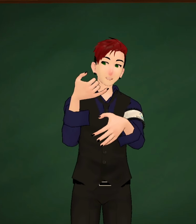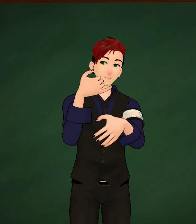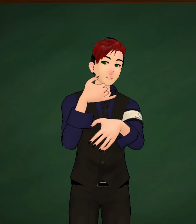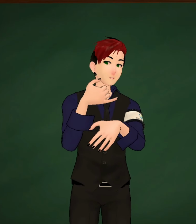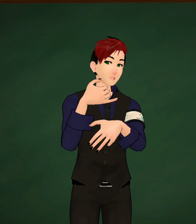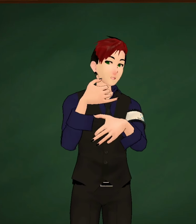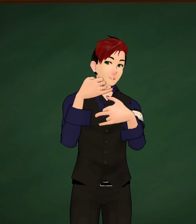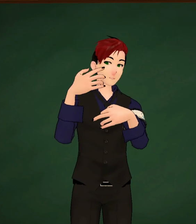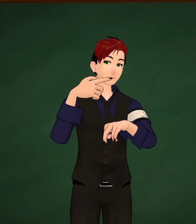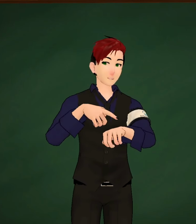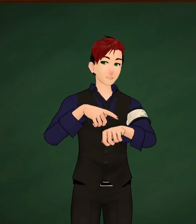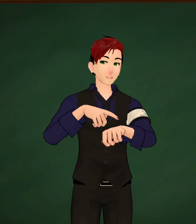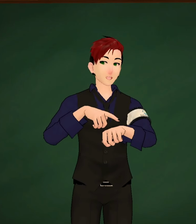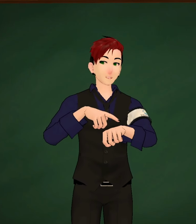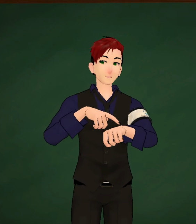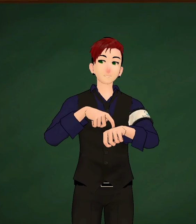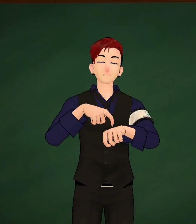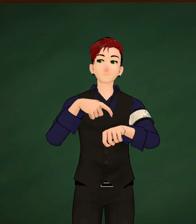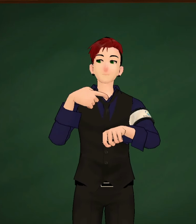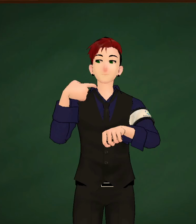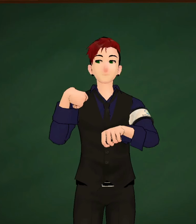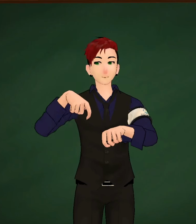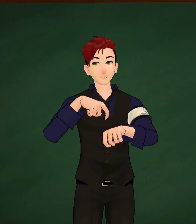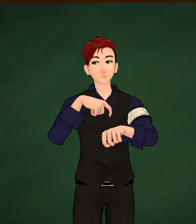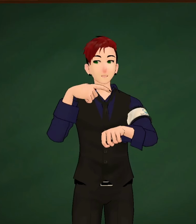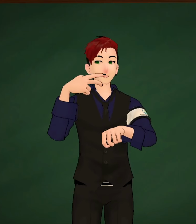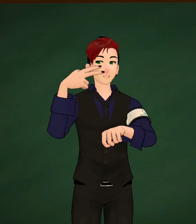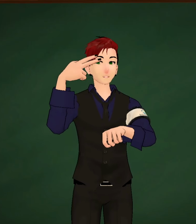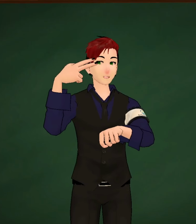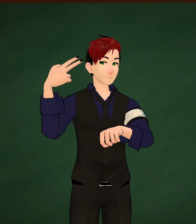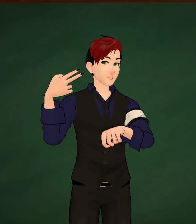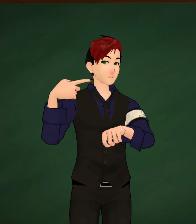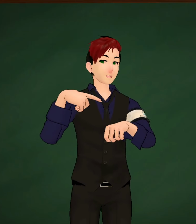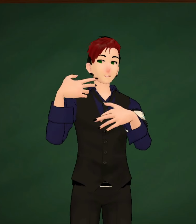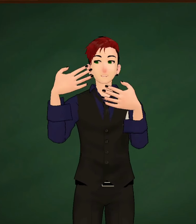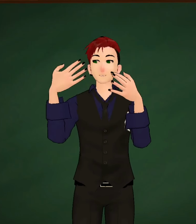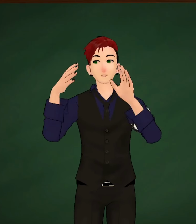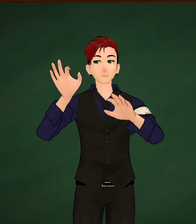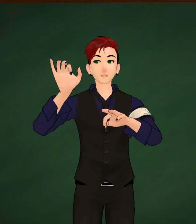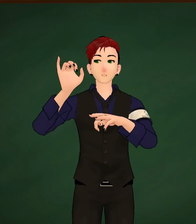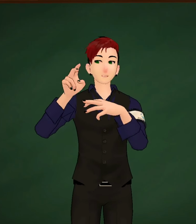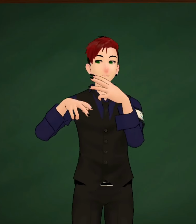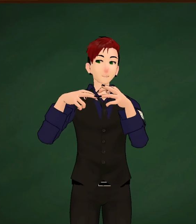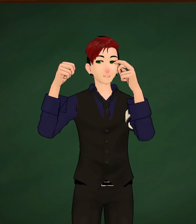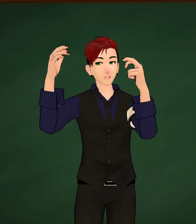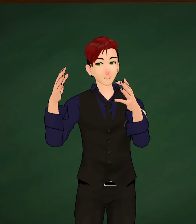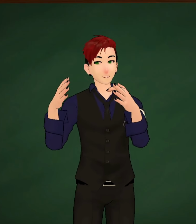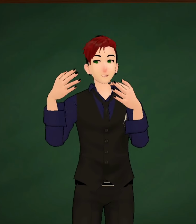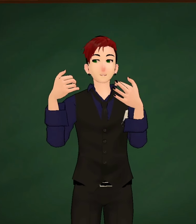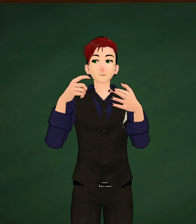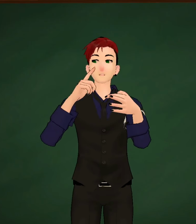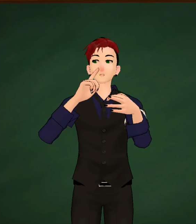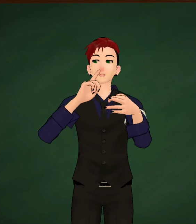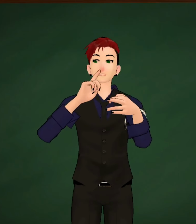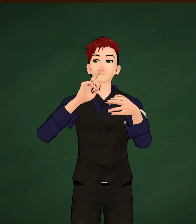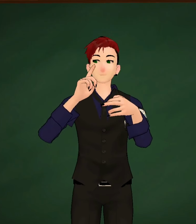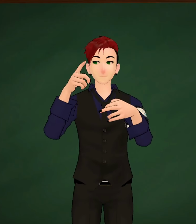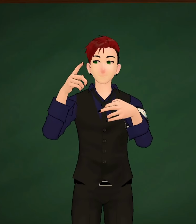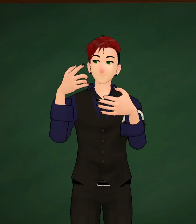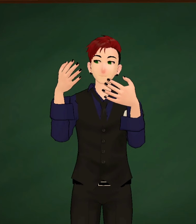objectively wrong many times. And we as helping hands, we don't want that kind of teacher.